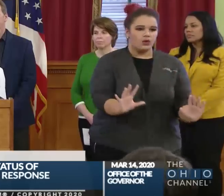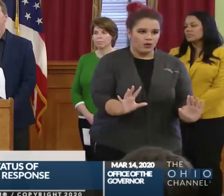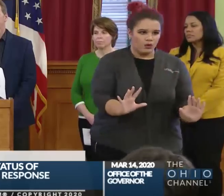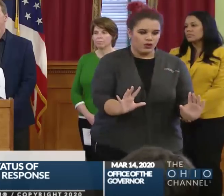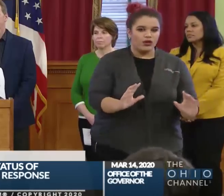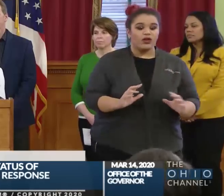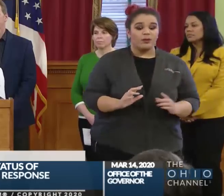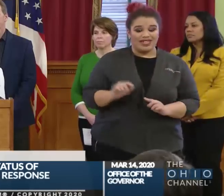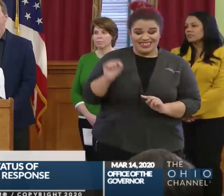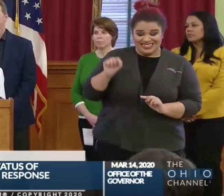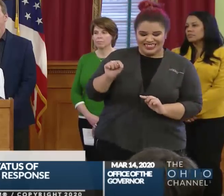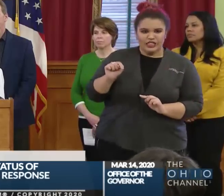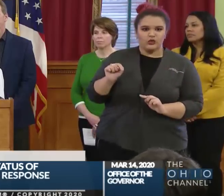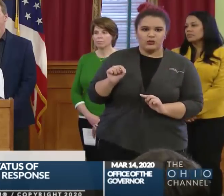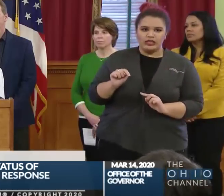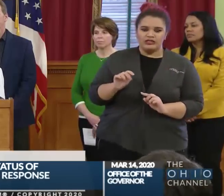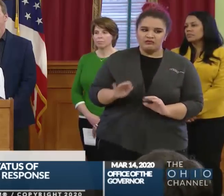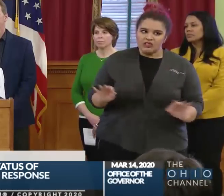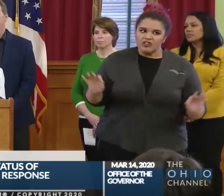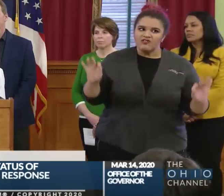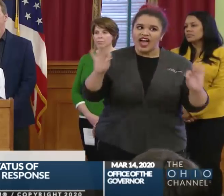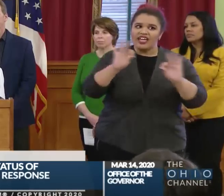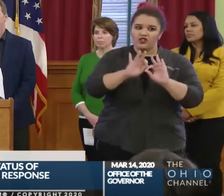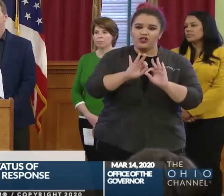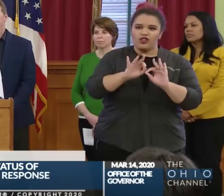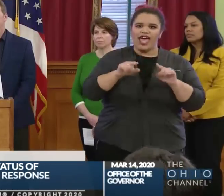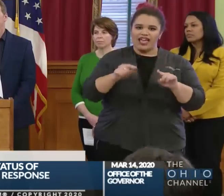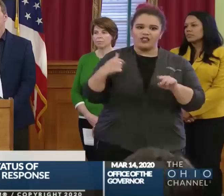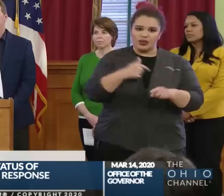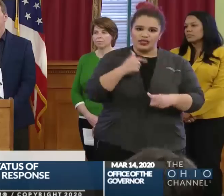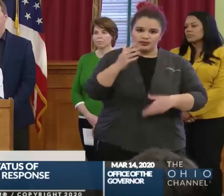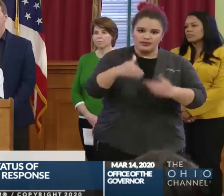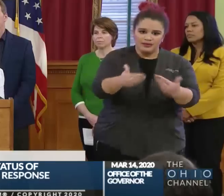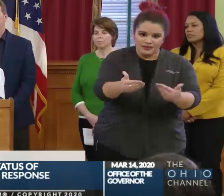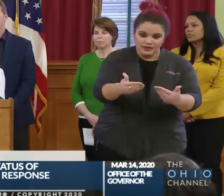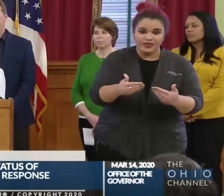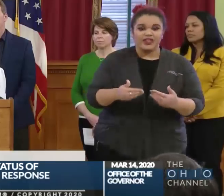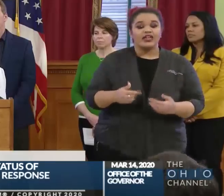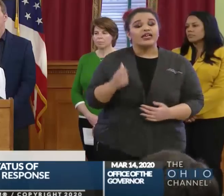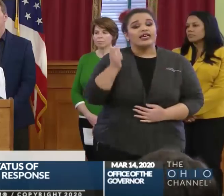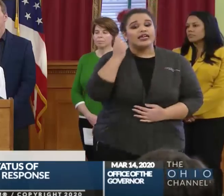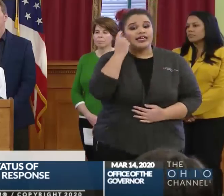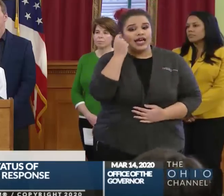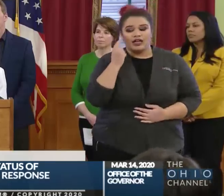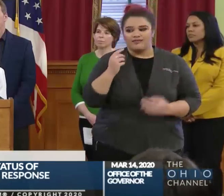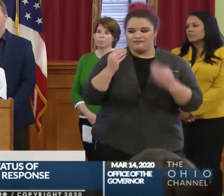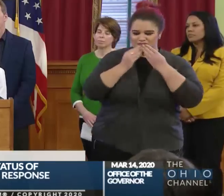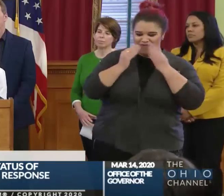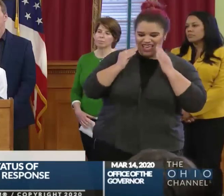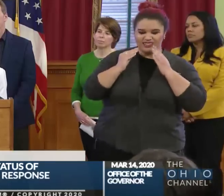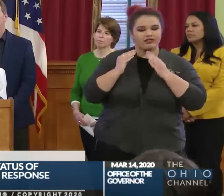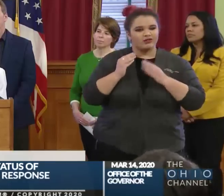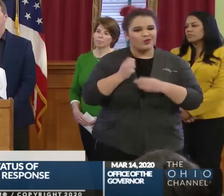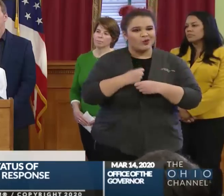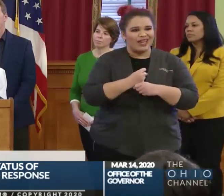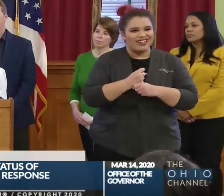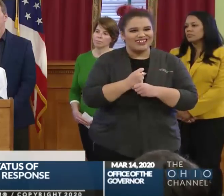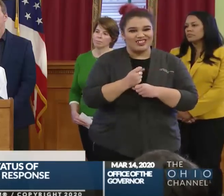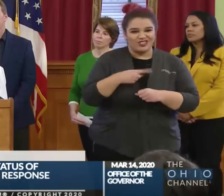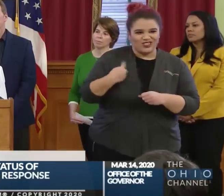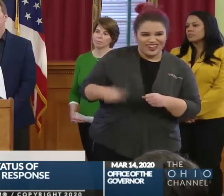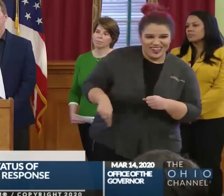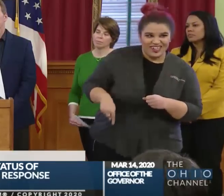stockpile with the reliance that we've had on this being made in China, I'm sure the distributors can talk to you about it. We've been in sort of